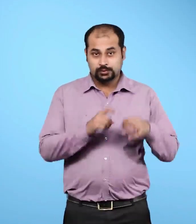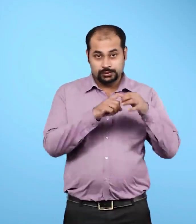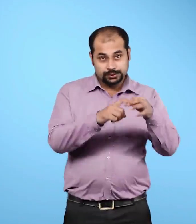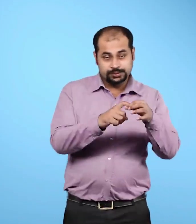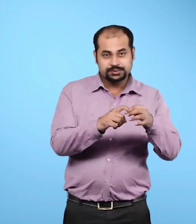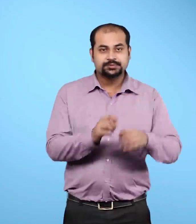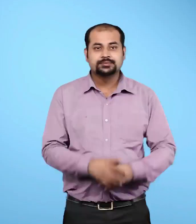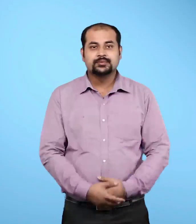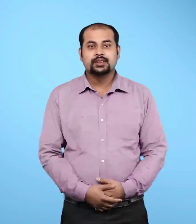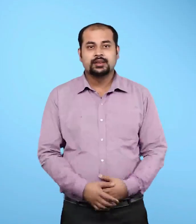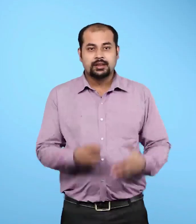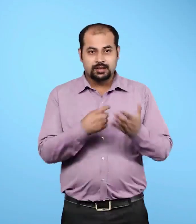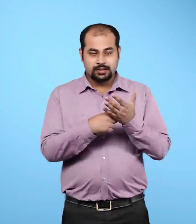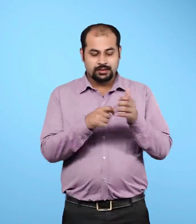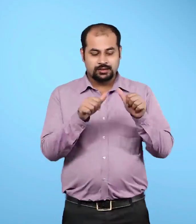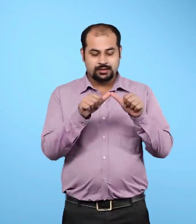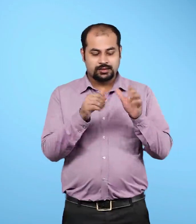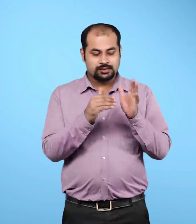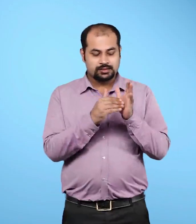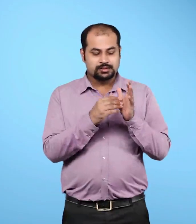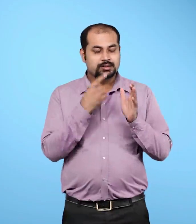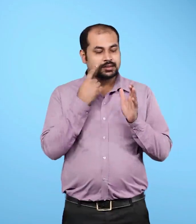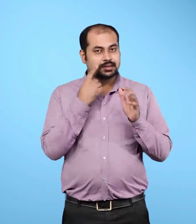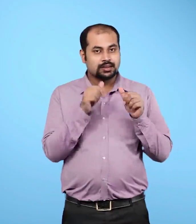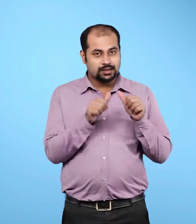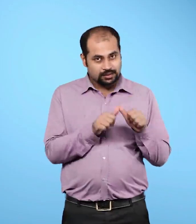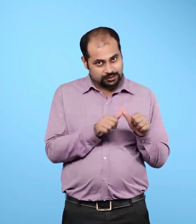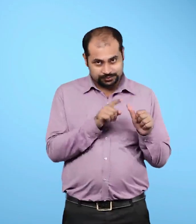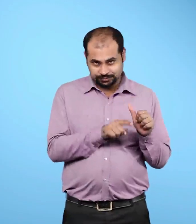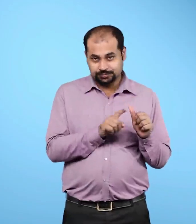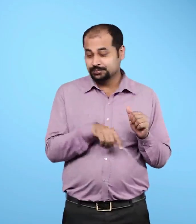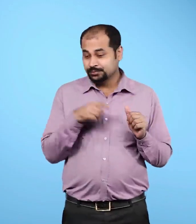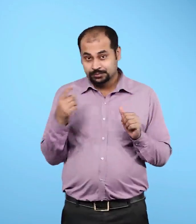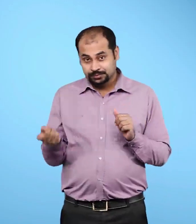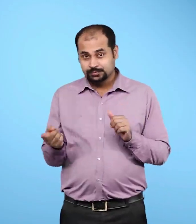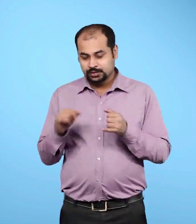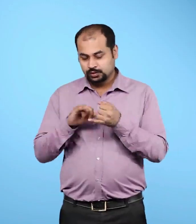Question. How many beads are taken by Razia and Sonu?